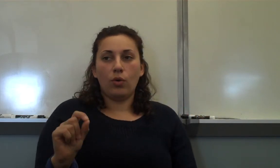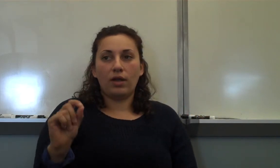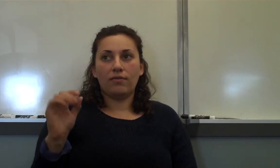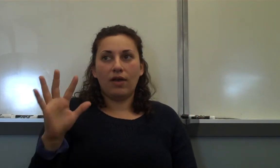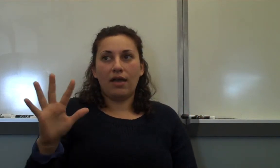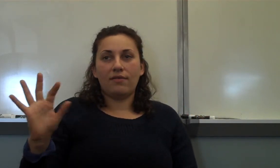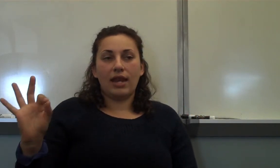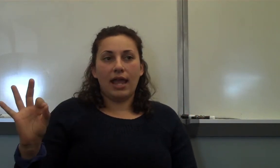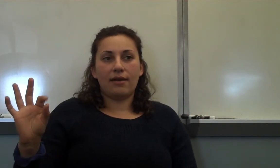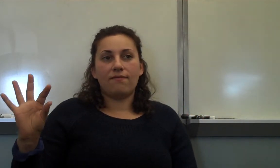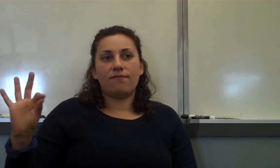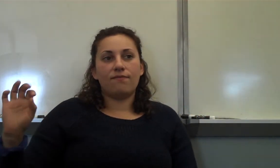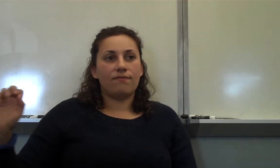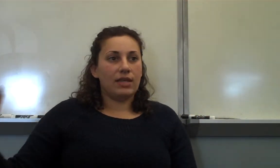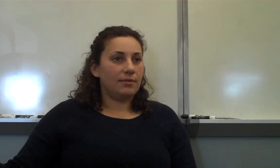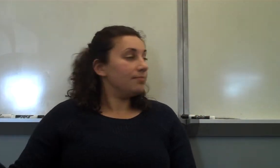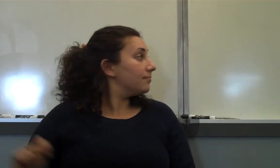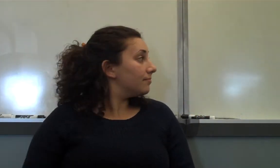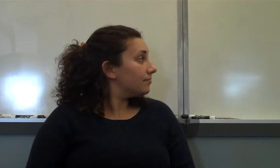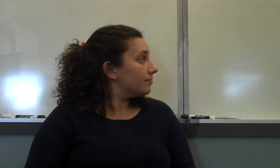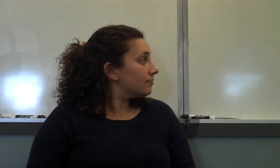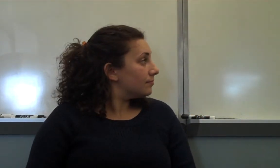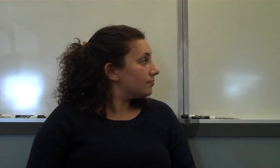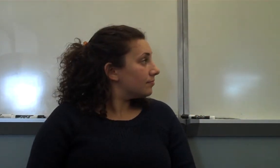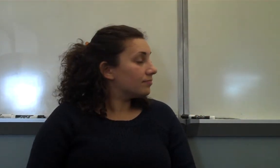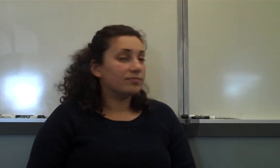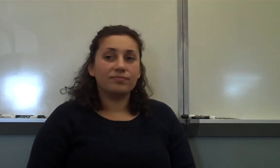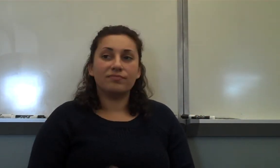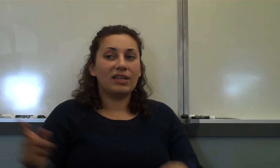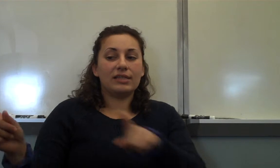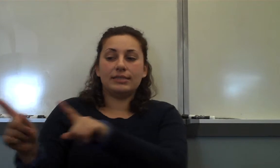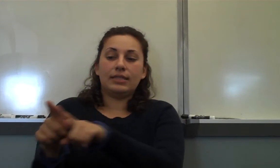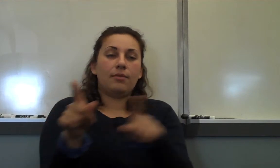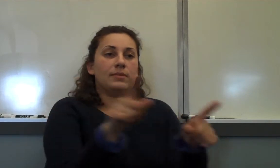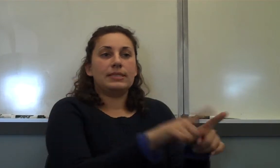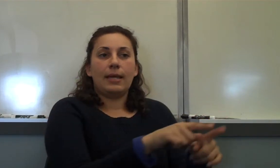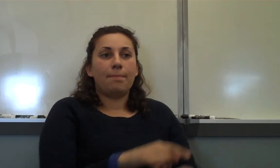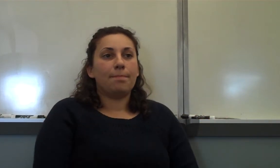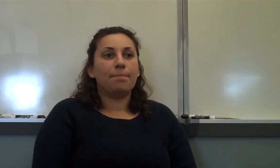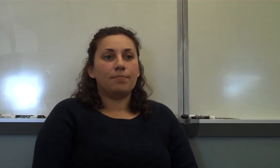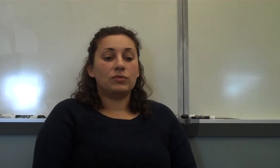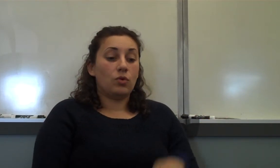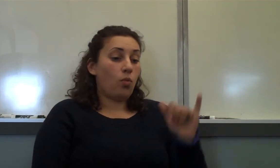And that's y over here also. So the fact that they have the same letter means that's the same thing.